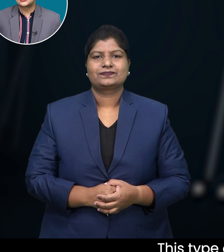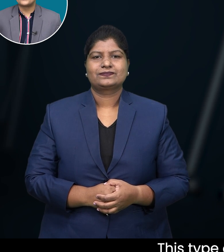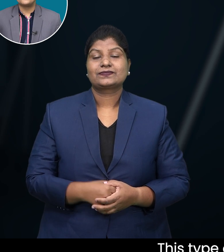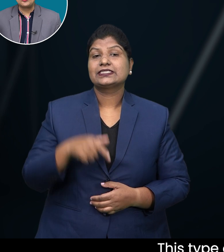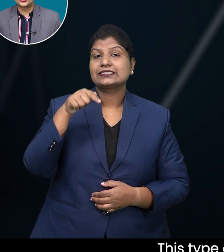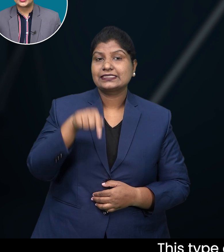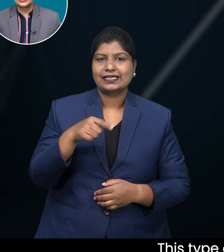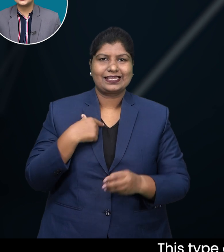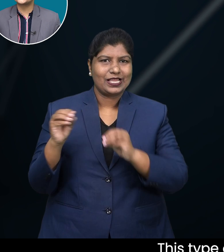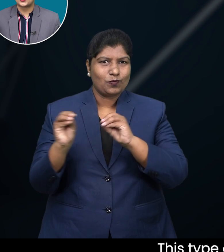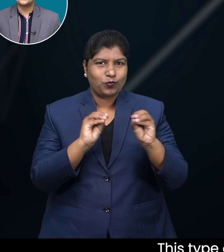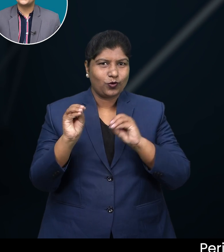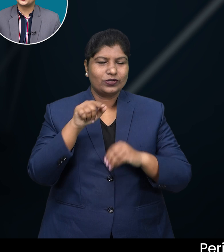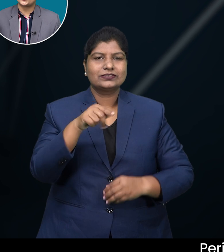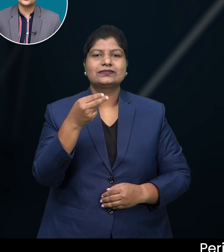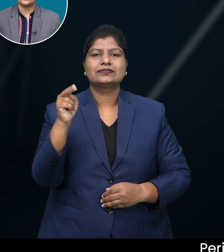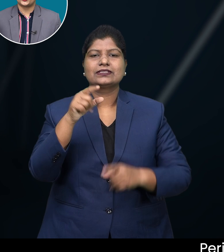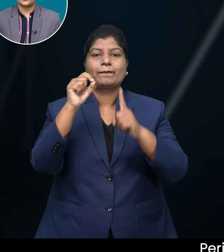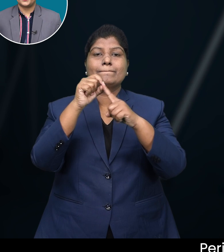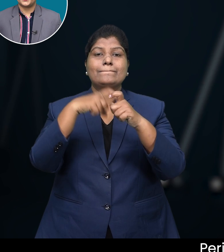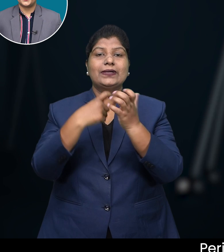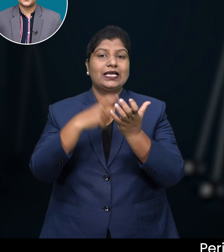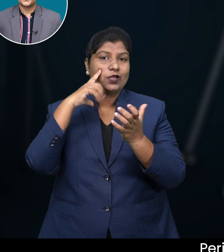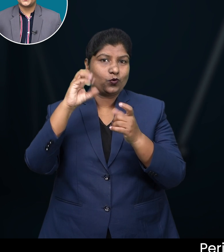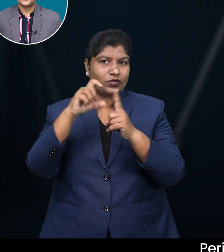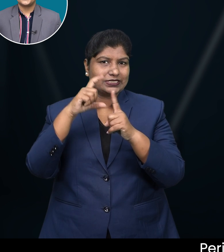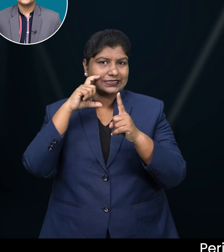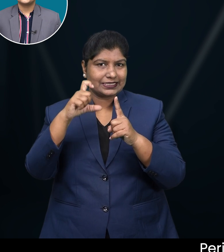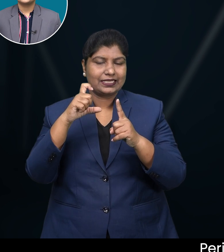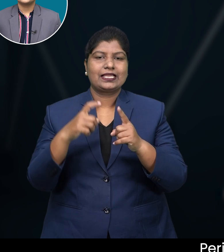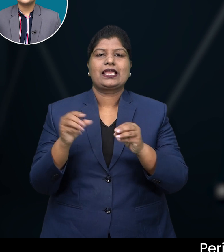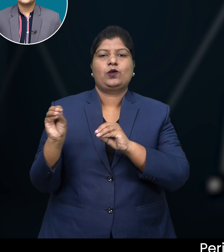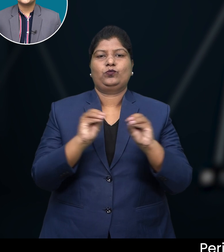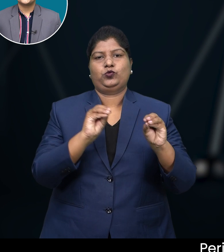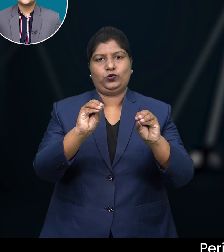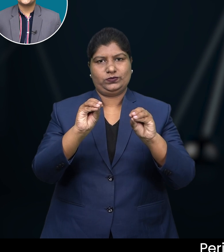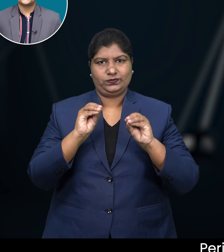This type of motion is called periodic motion.